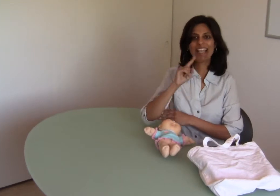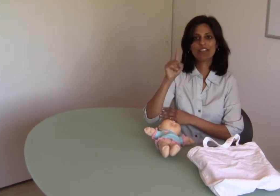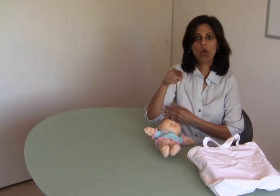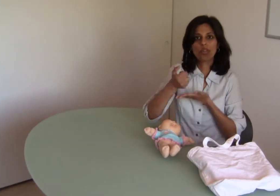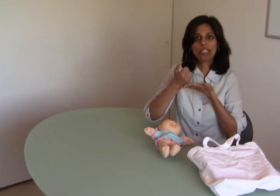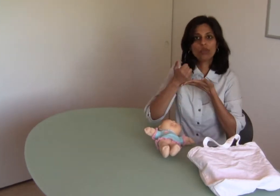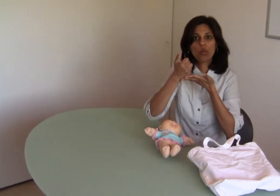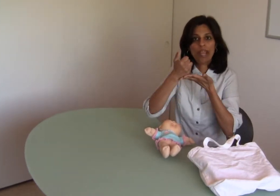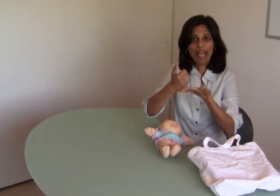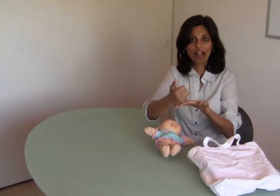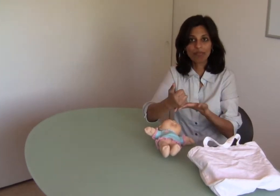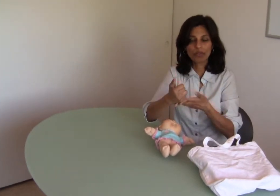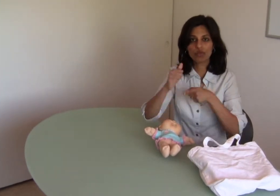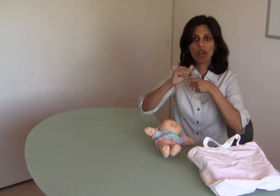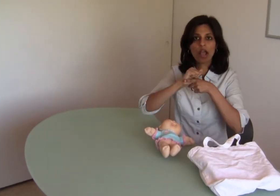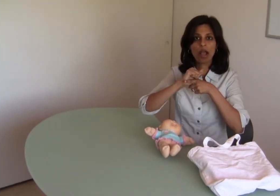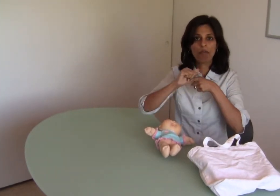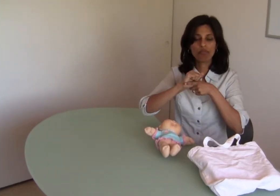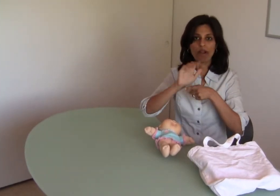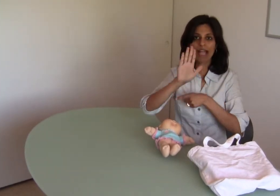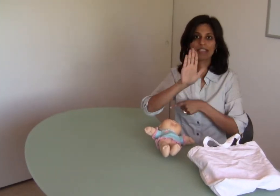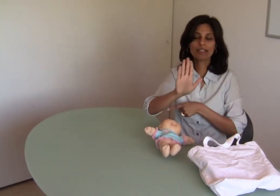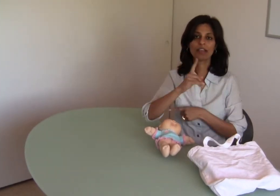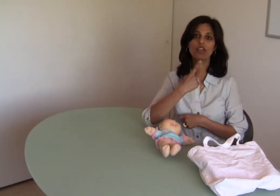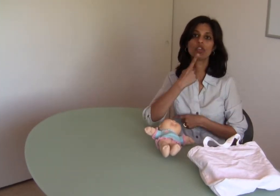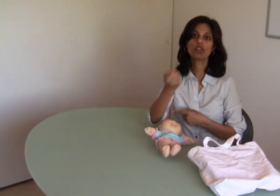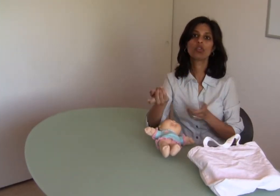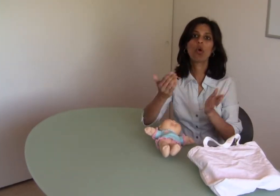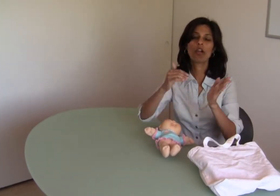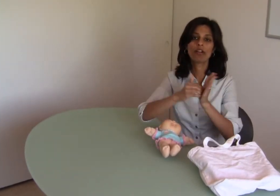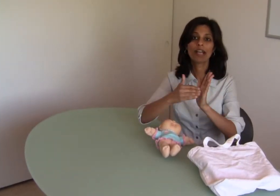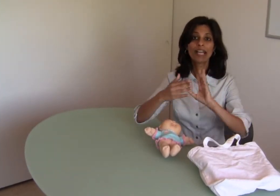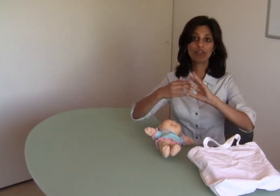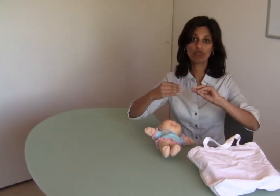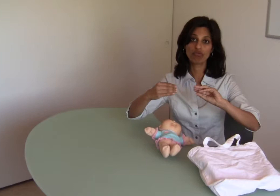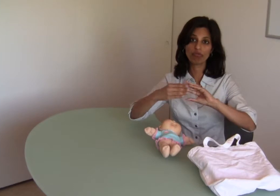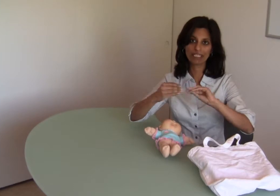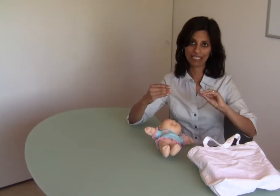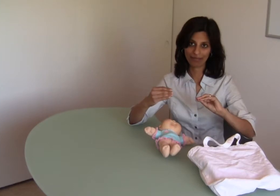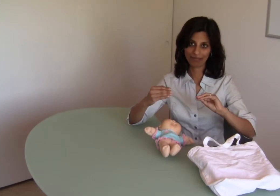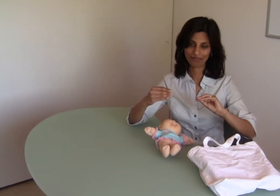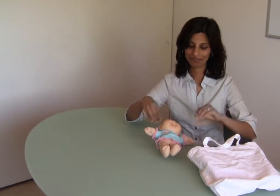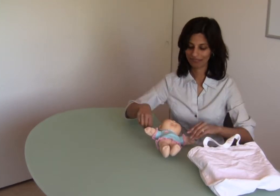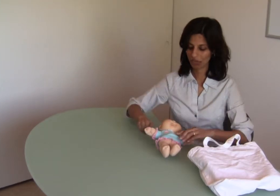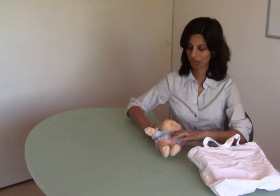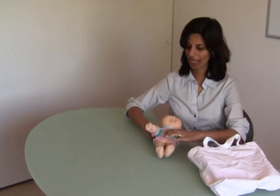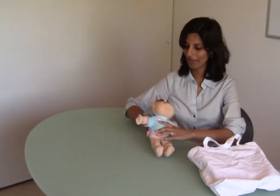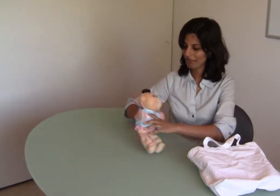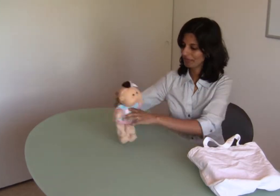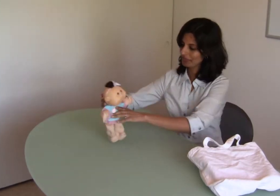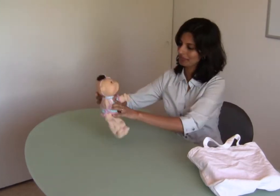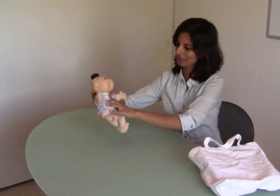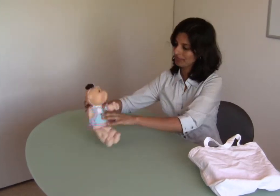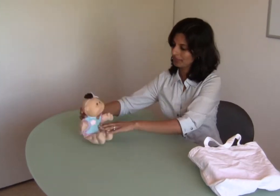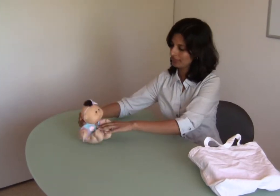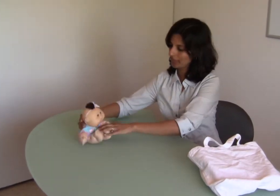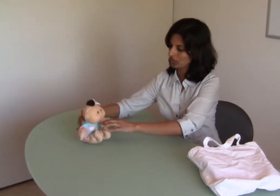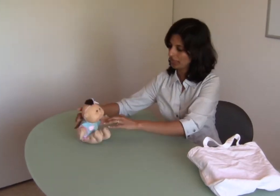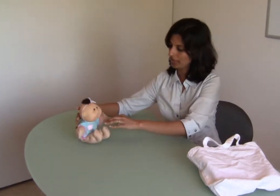is only to help you practice your retail. Okay? So here's